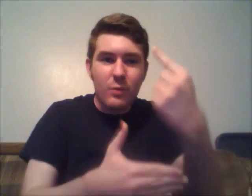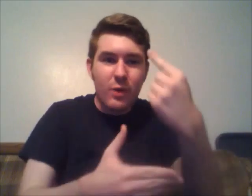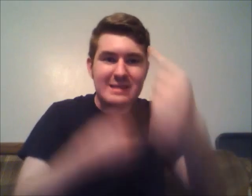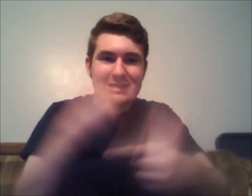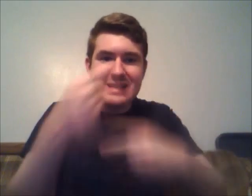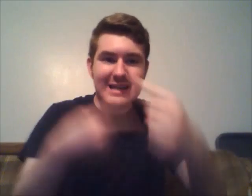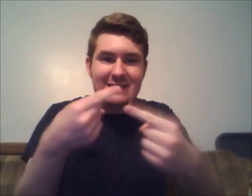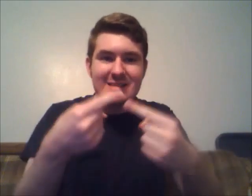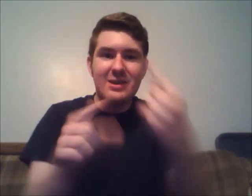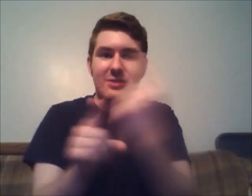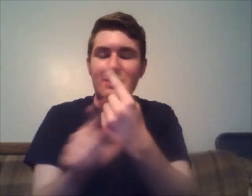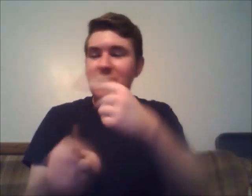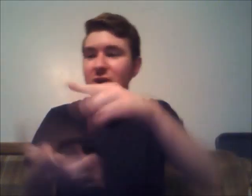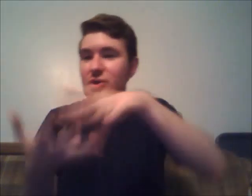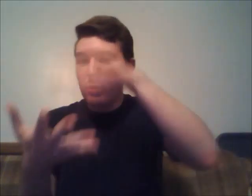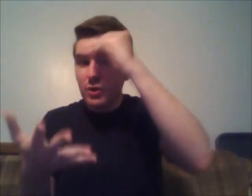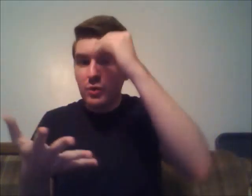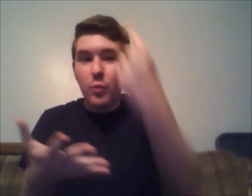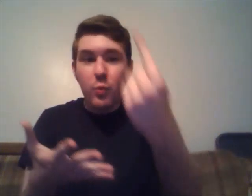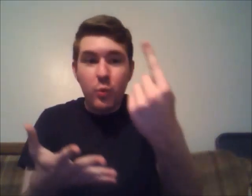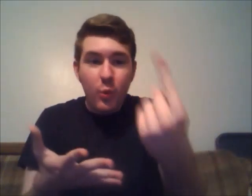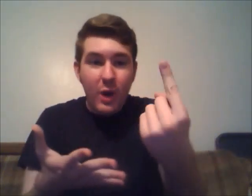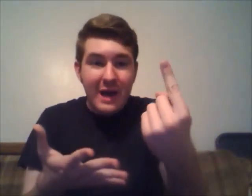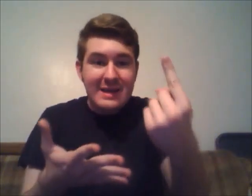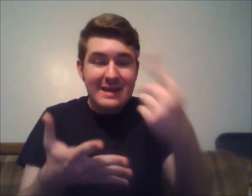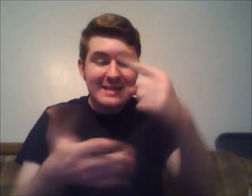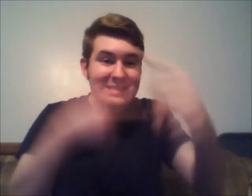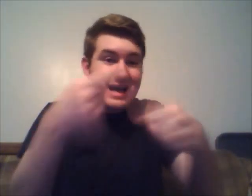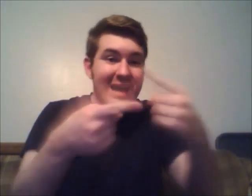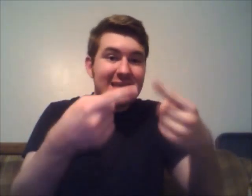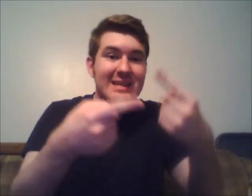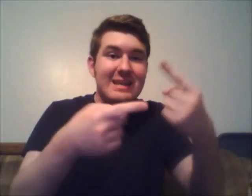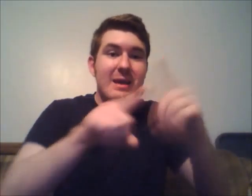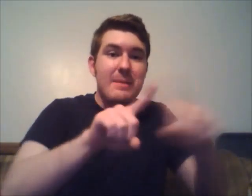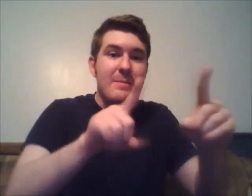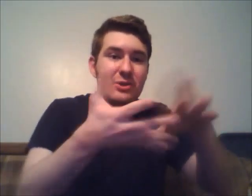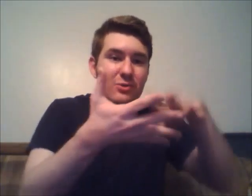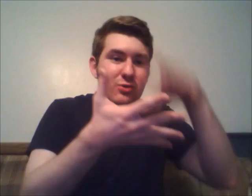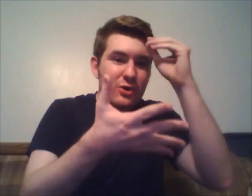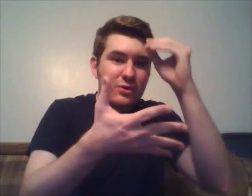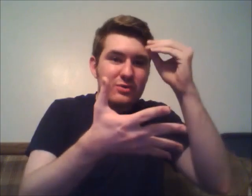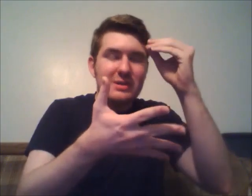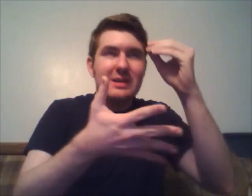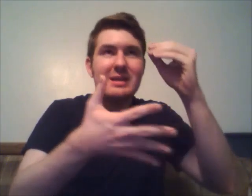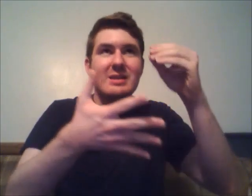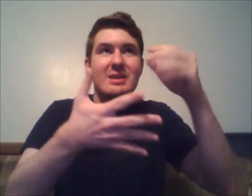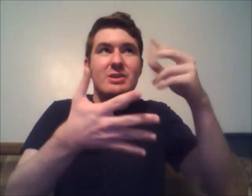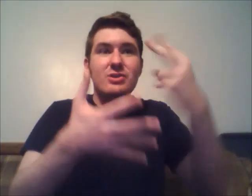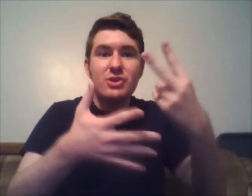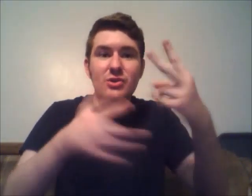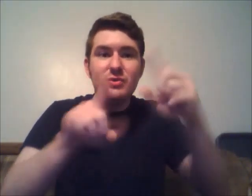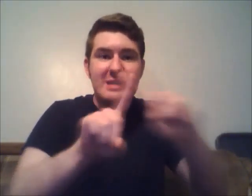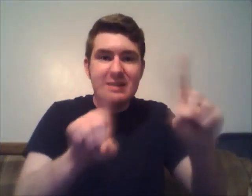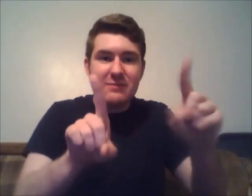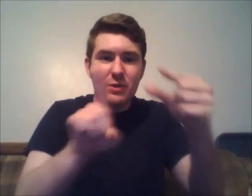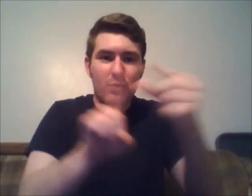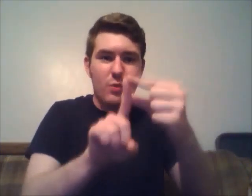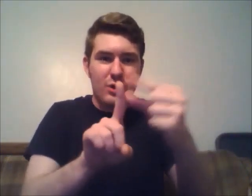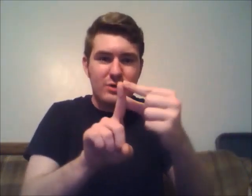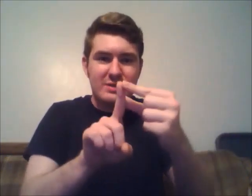two-in-one signs, right? You learn one sign, but you learn two different words,